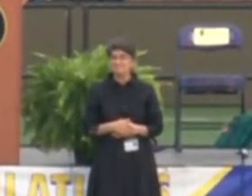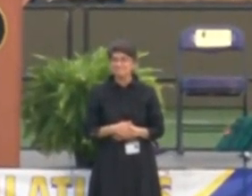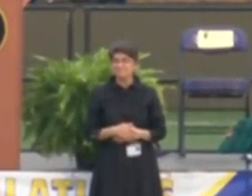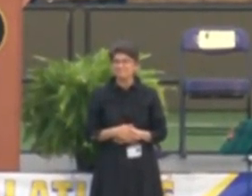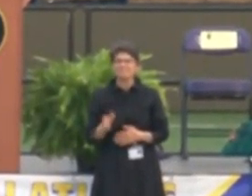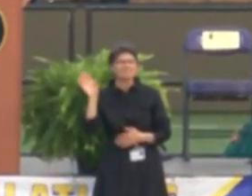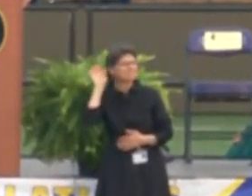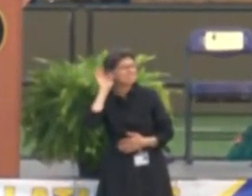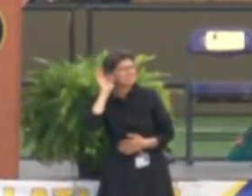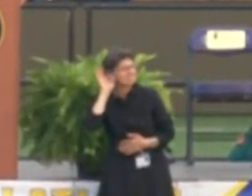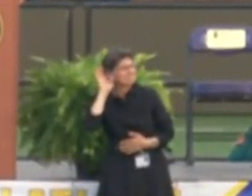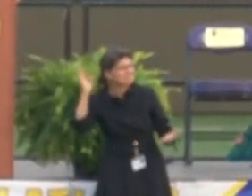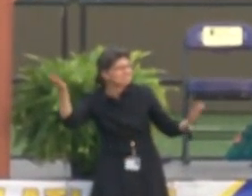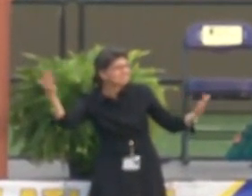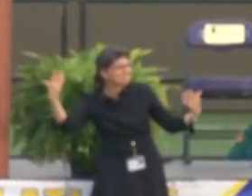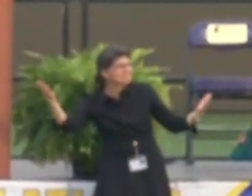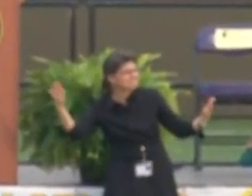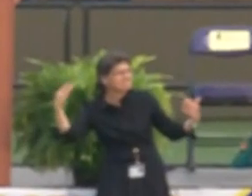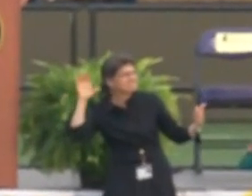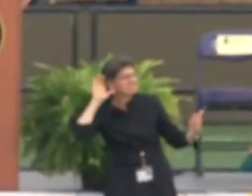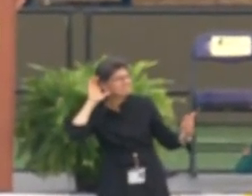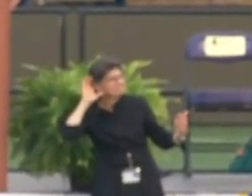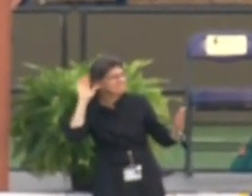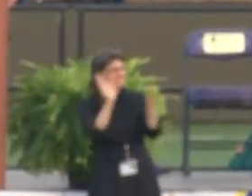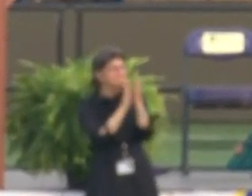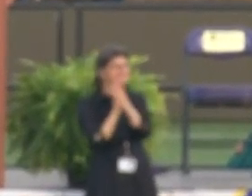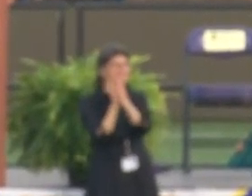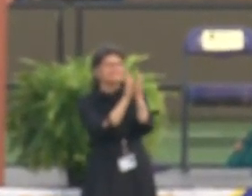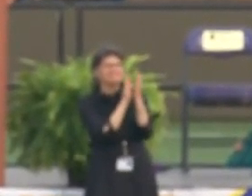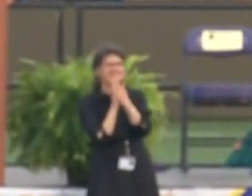Let's hear it for the class of 2021. We're going to be doing that a lot tonight.